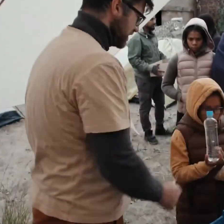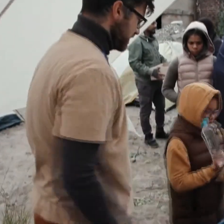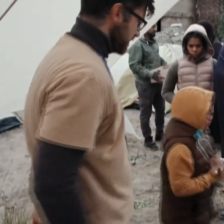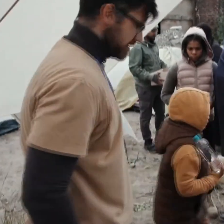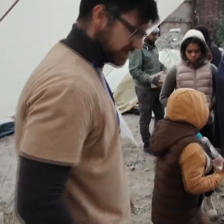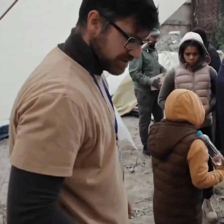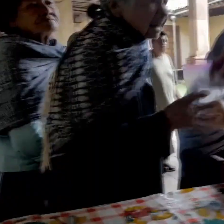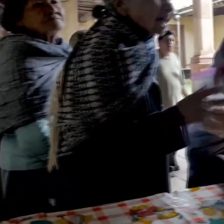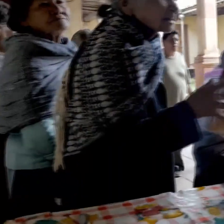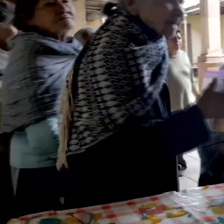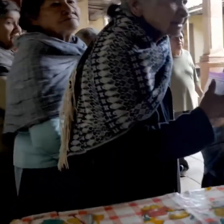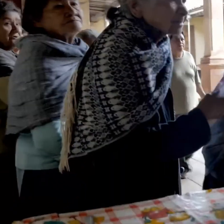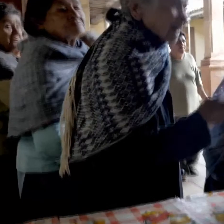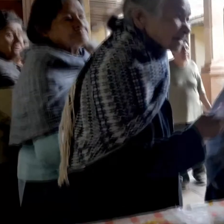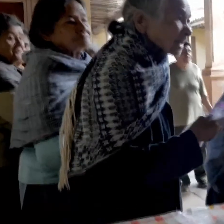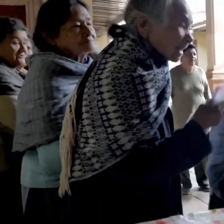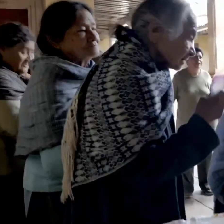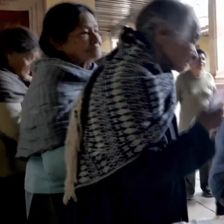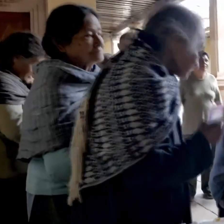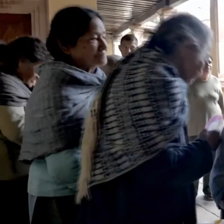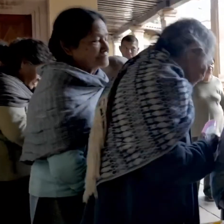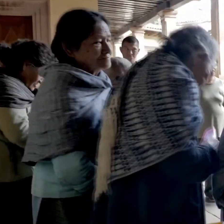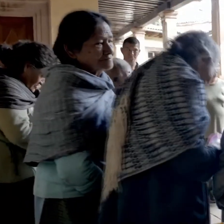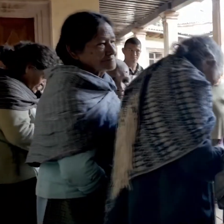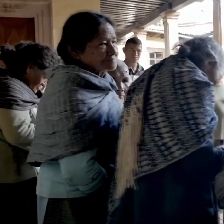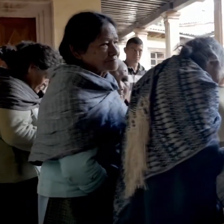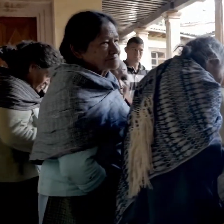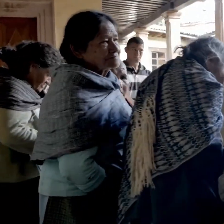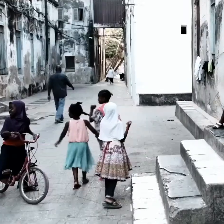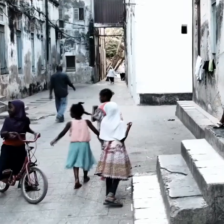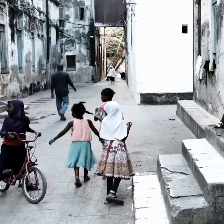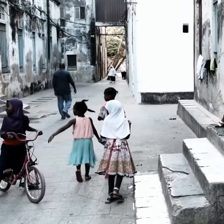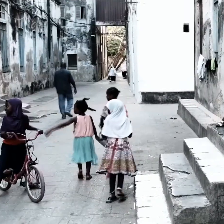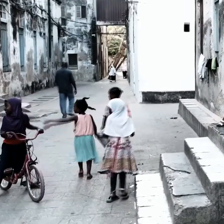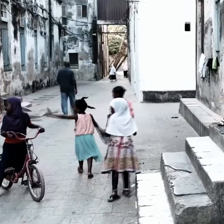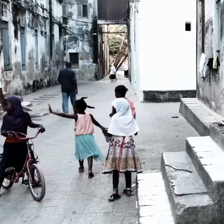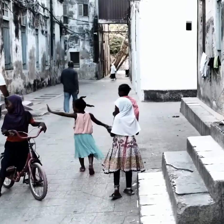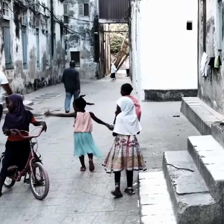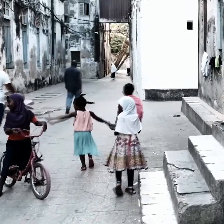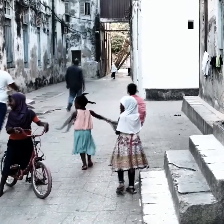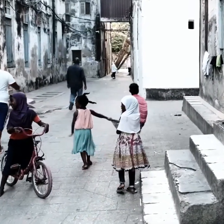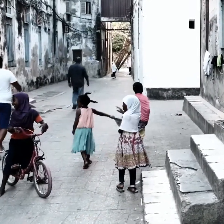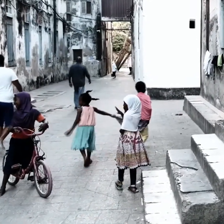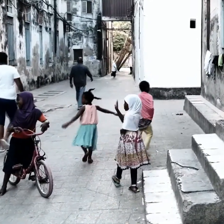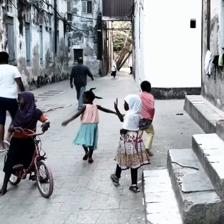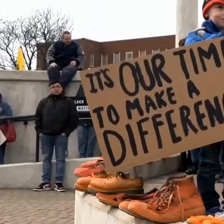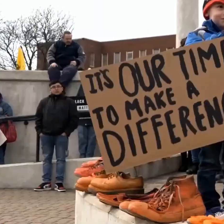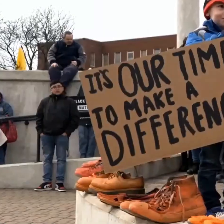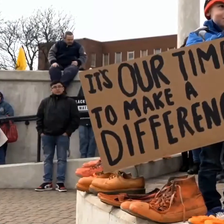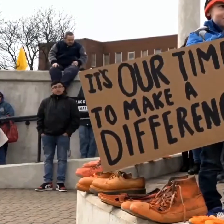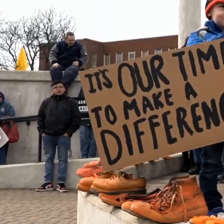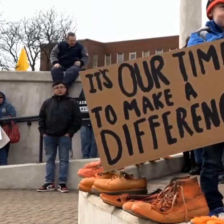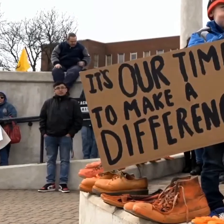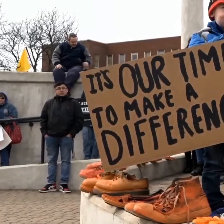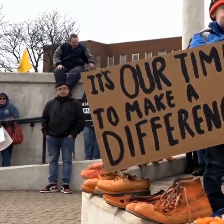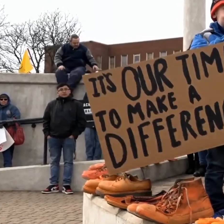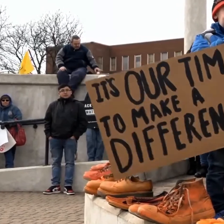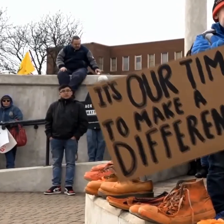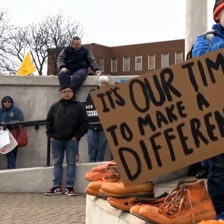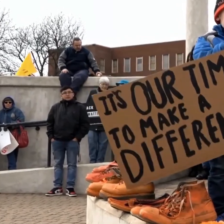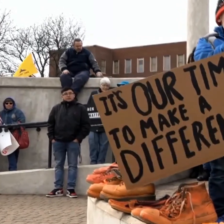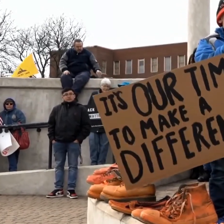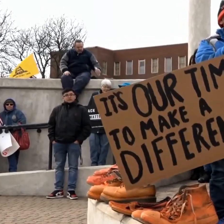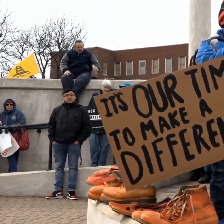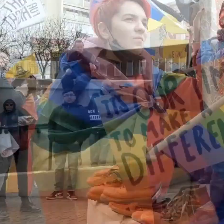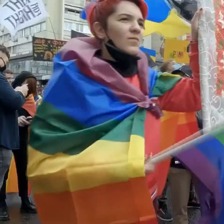leads to a peace that is more than just a lack of violence. Rather, this path of peace is marked with the work of grace,